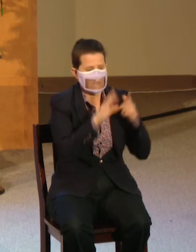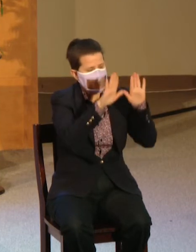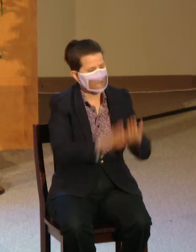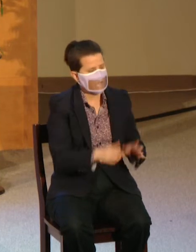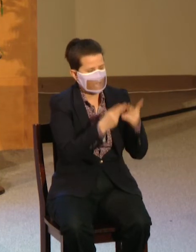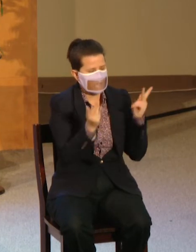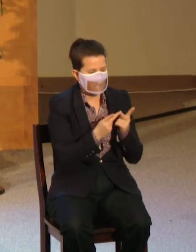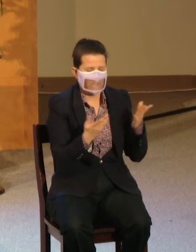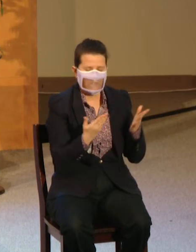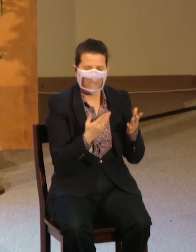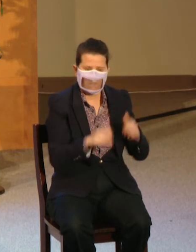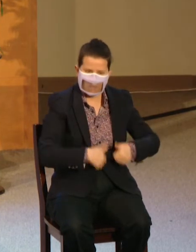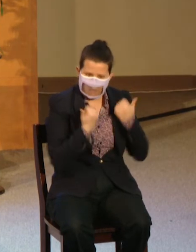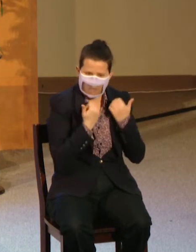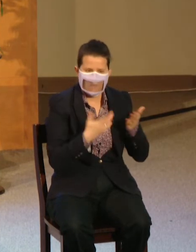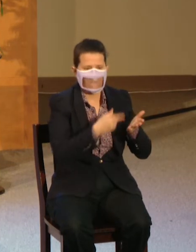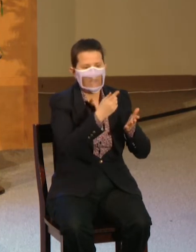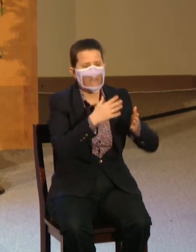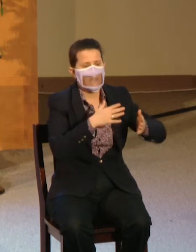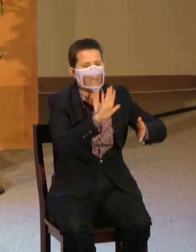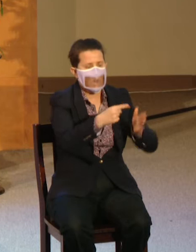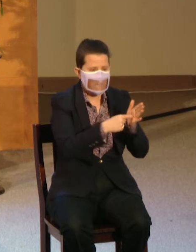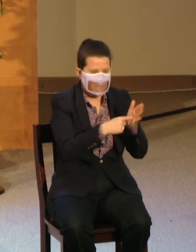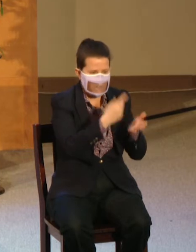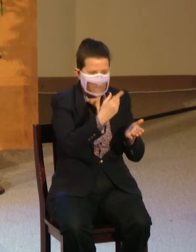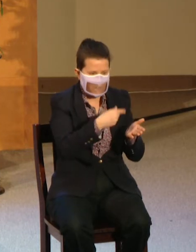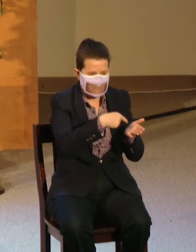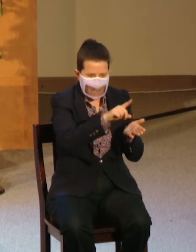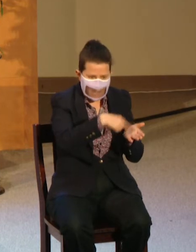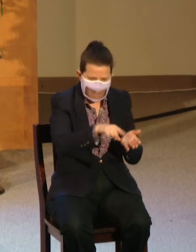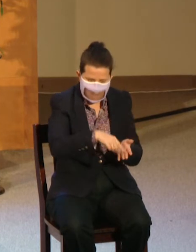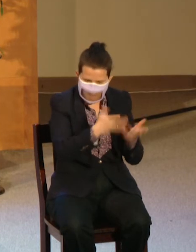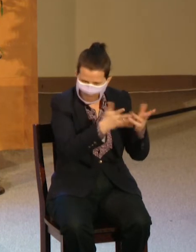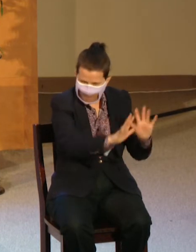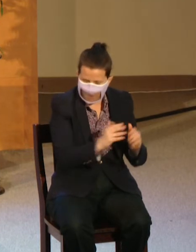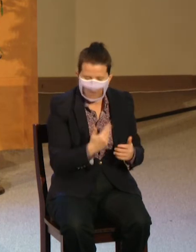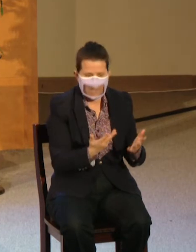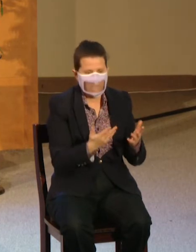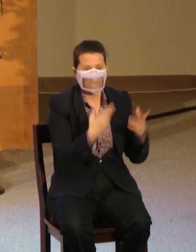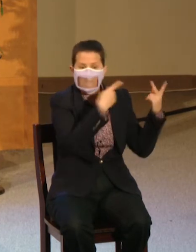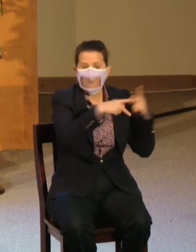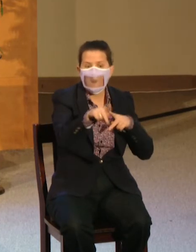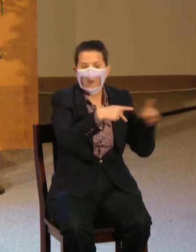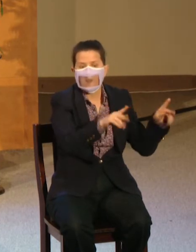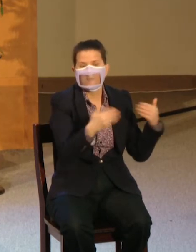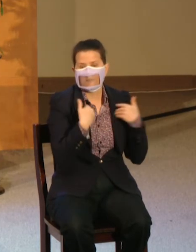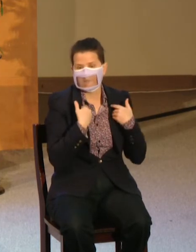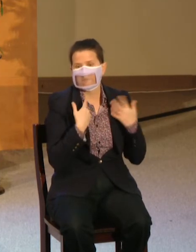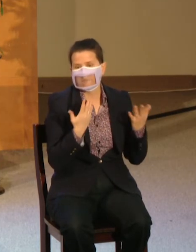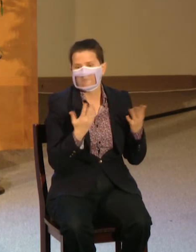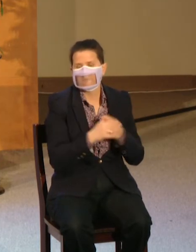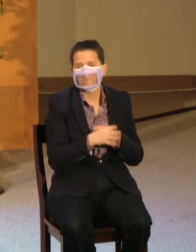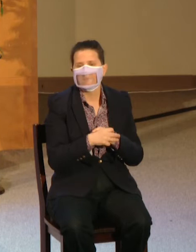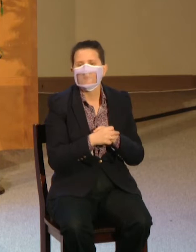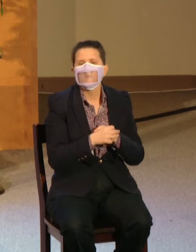live, luxury apartment. She paid off all her bills. She began throwing big parties. She was doing things